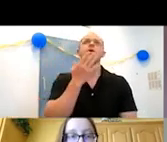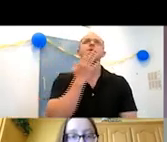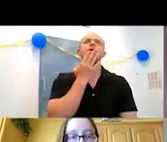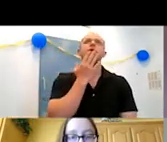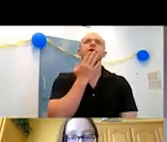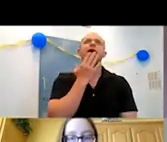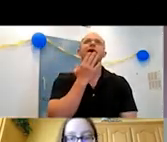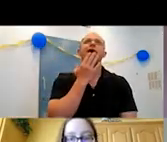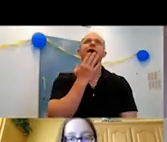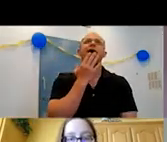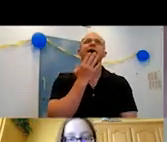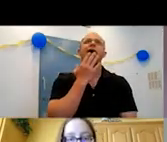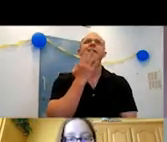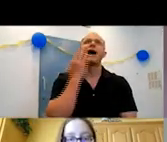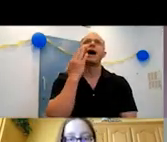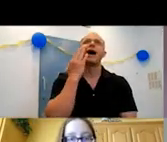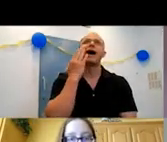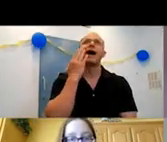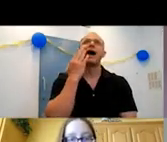AABE, yes.